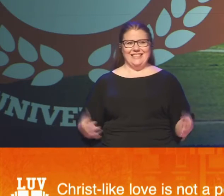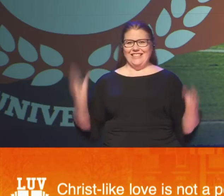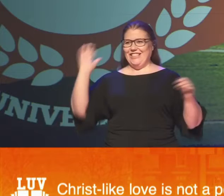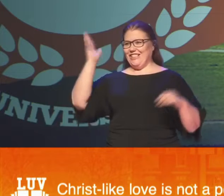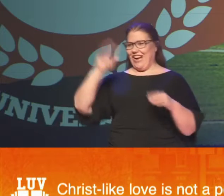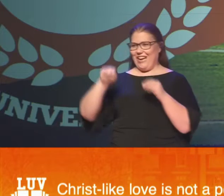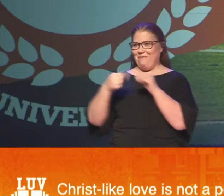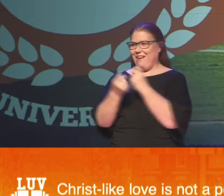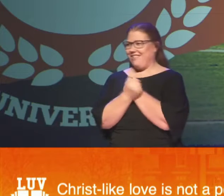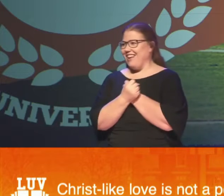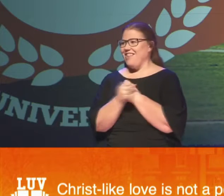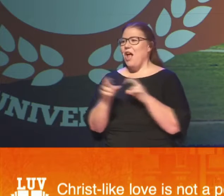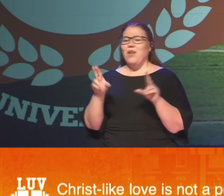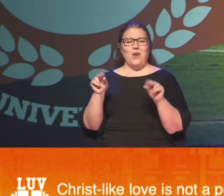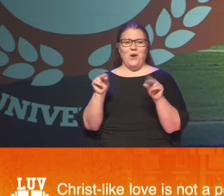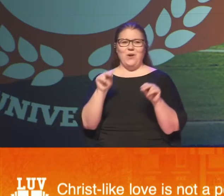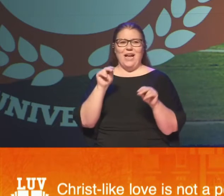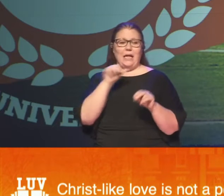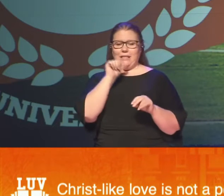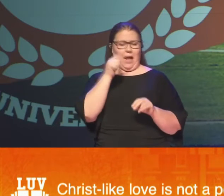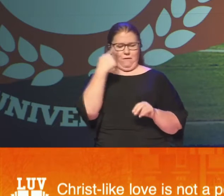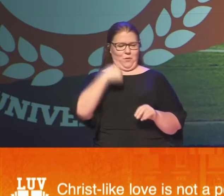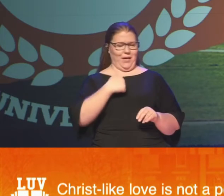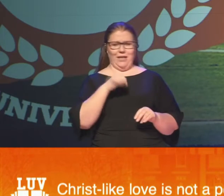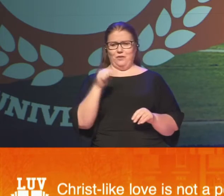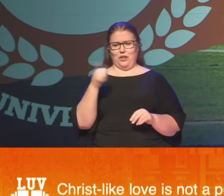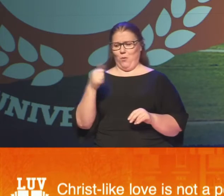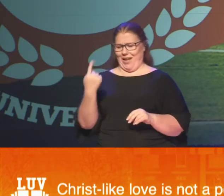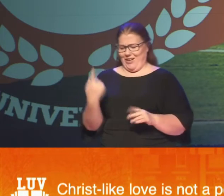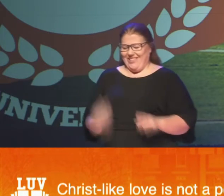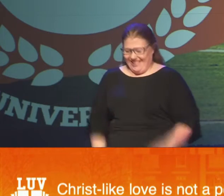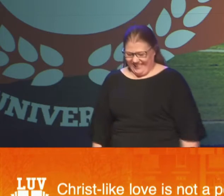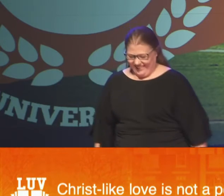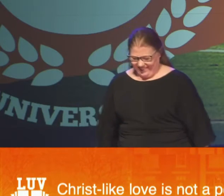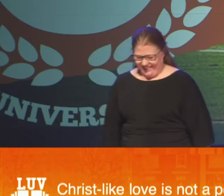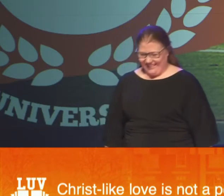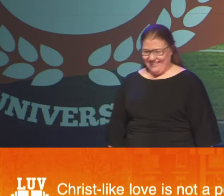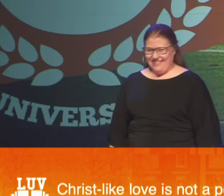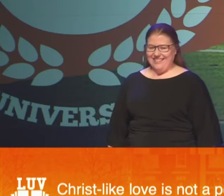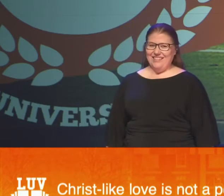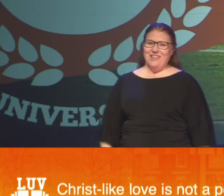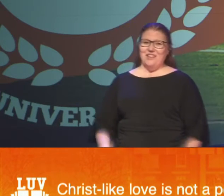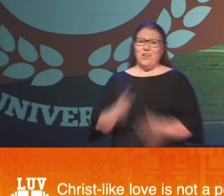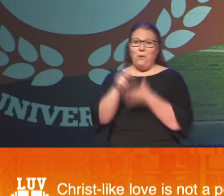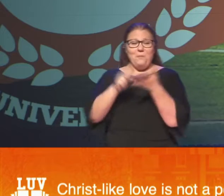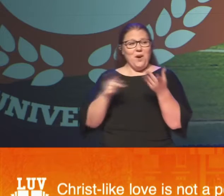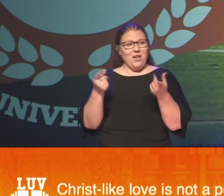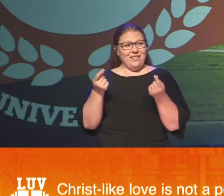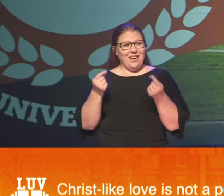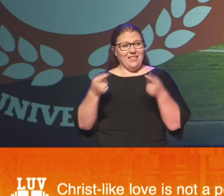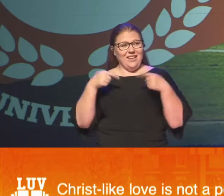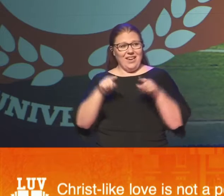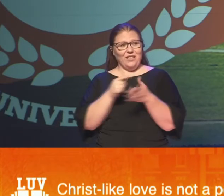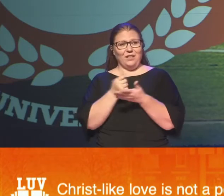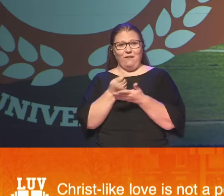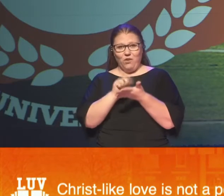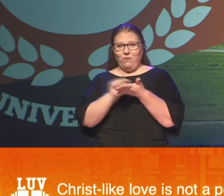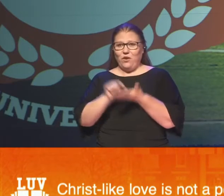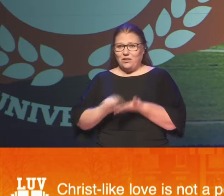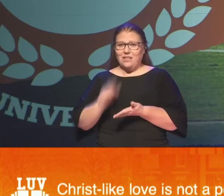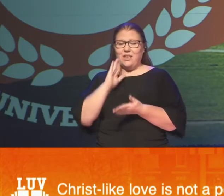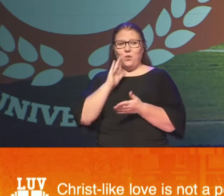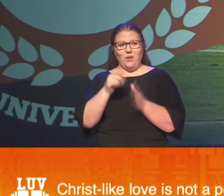talking about love. I said, this is not for me, this is for somebody else, right? And so what Paul's going to do over these next 2 or 3 verses is he's going to tell us